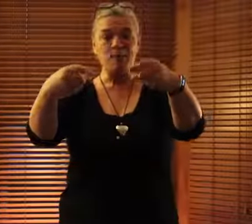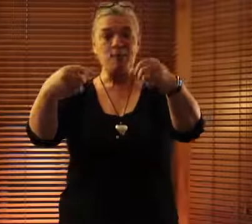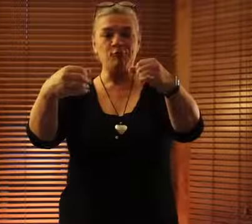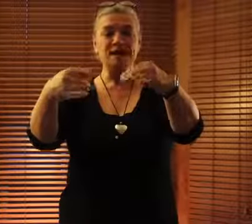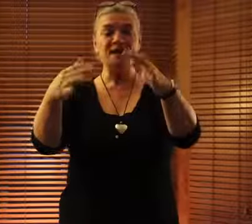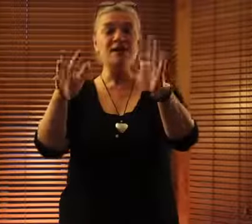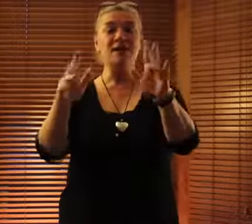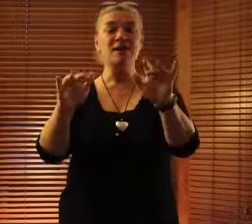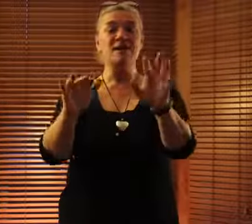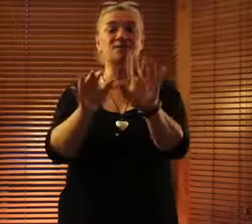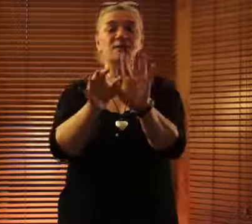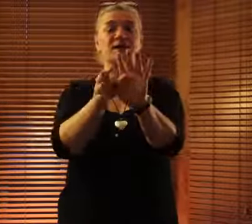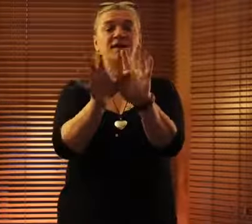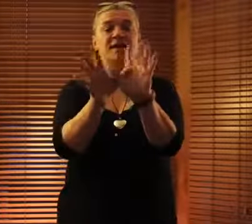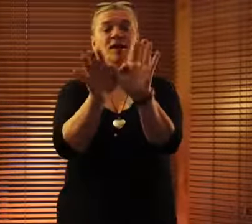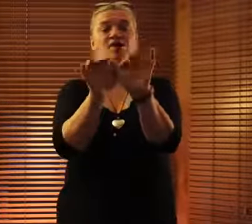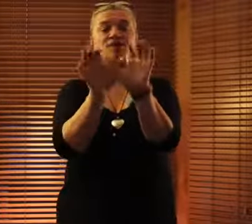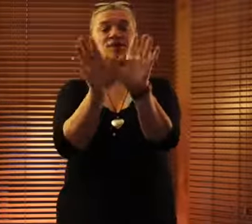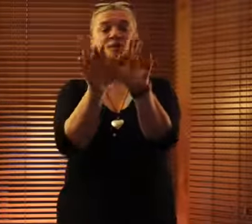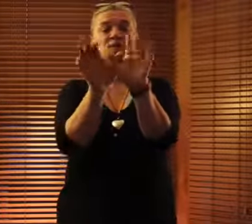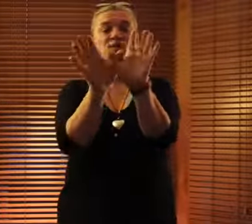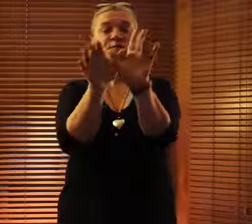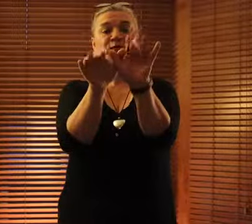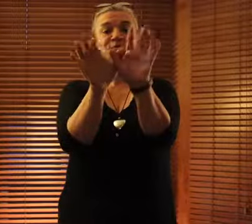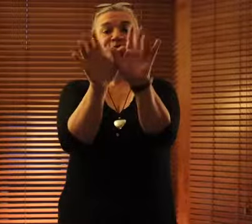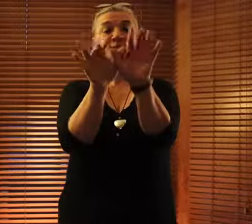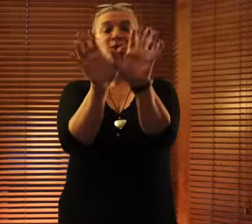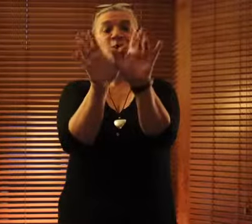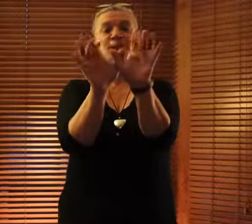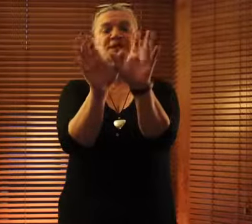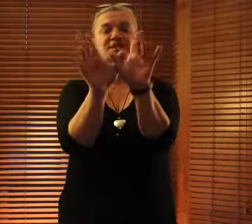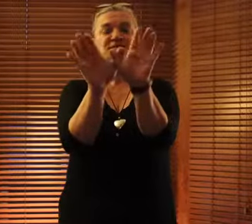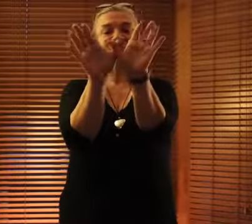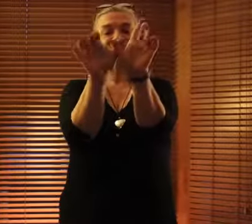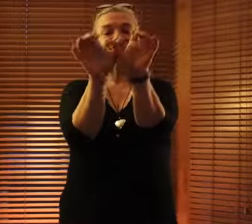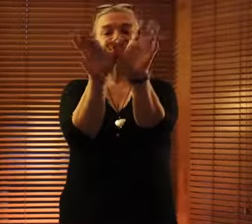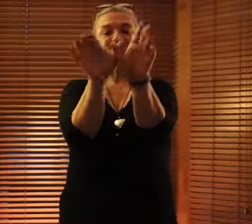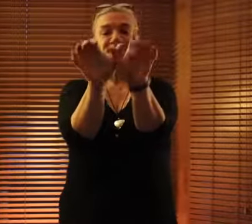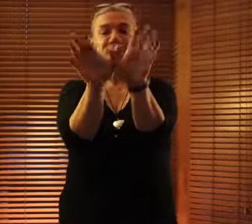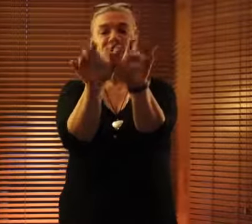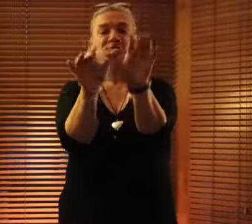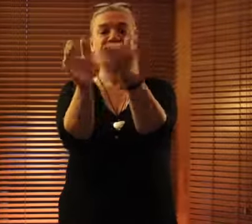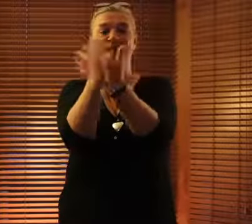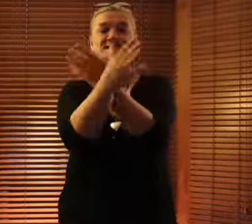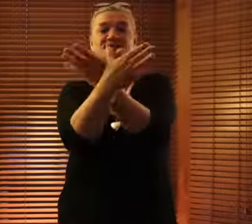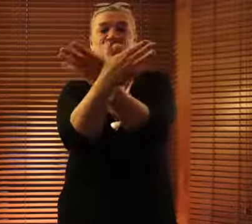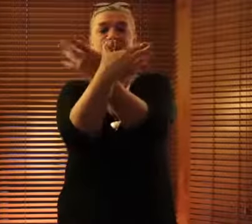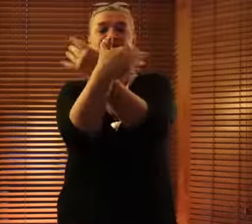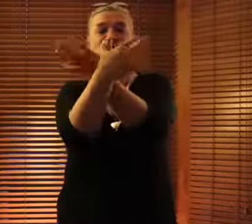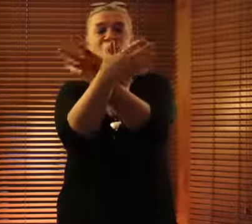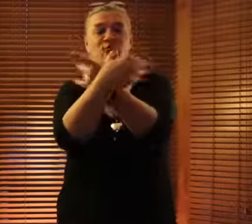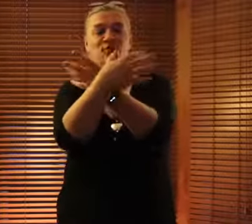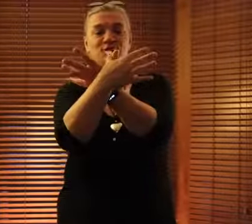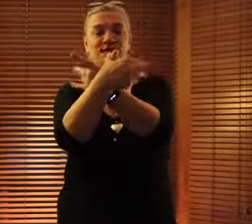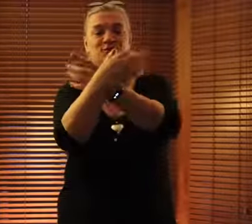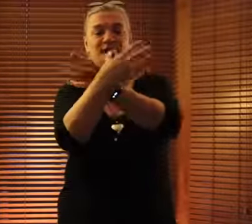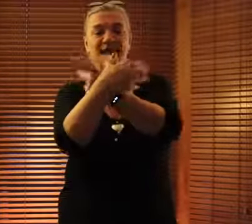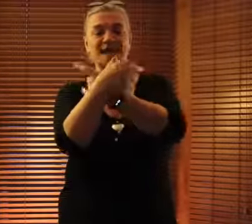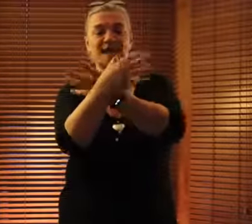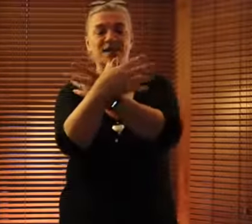Brilliant. Now our last one are two beautiful butterflies. So you can cross your hands this way or this way. Here